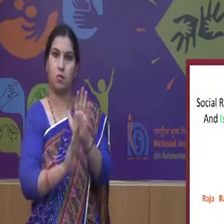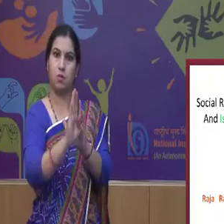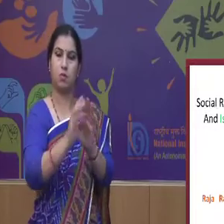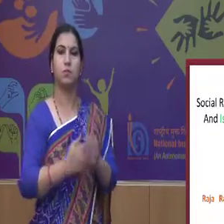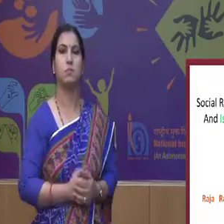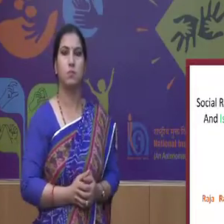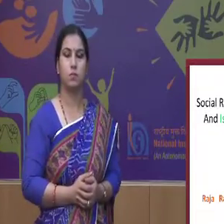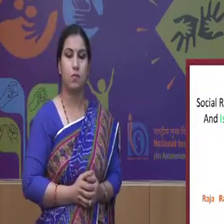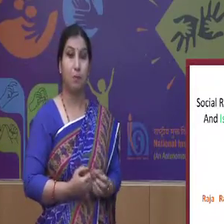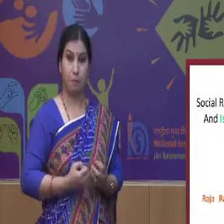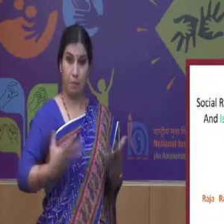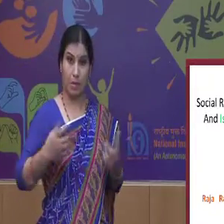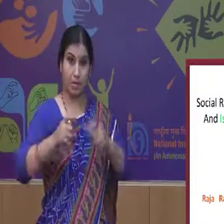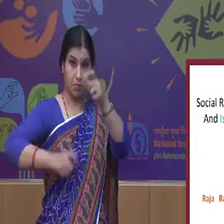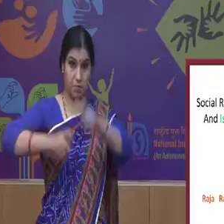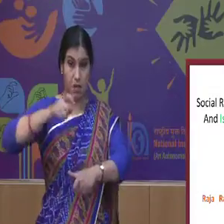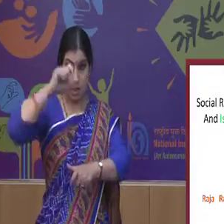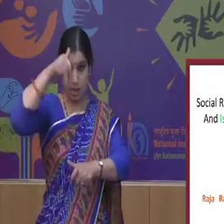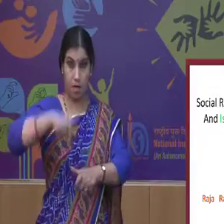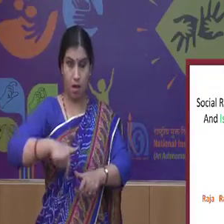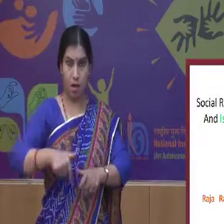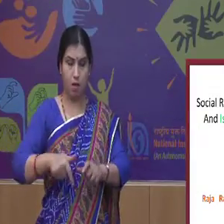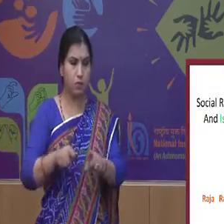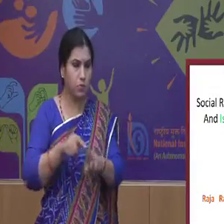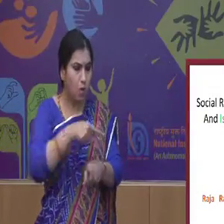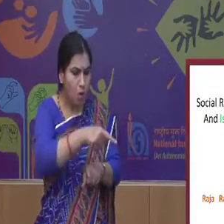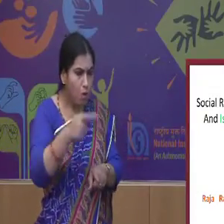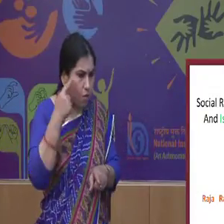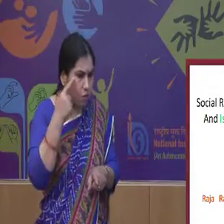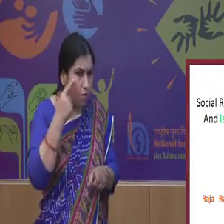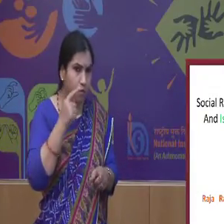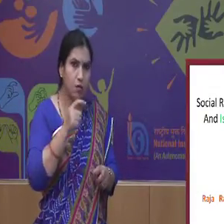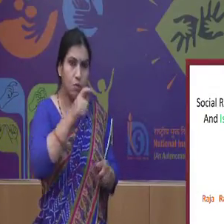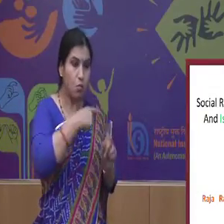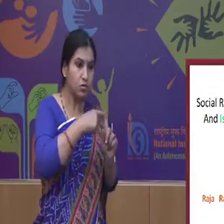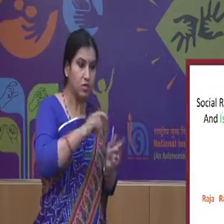Many Indian social reformers like Raja Ram Mohan Rai,